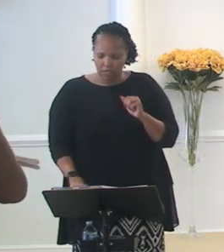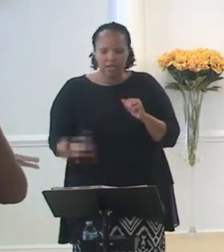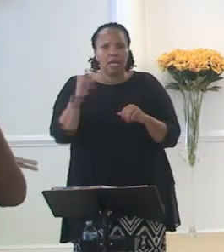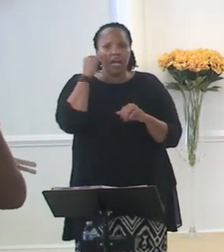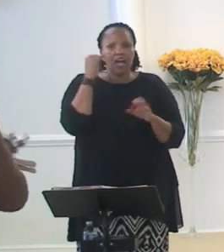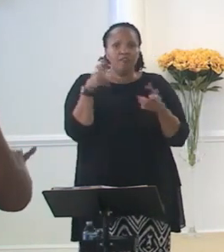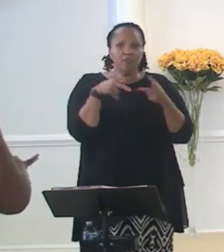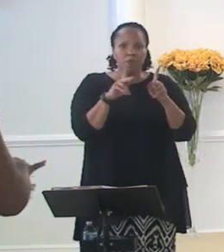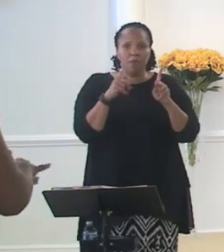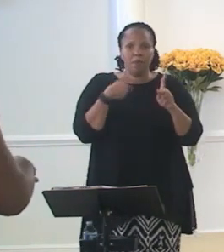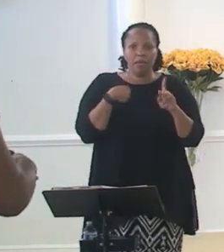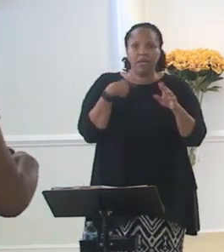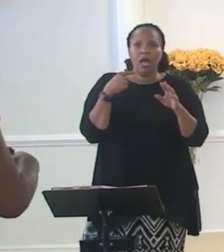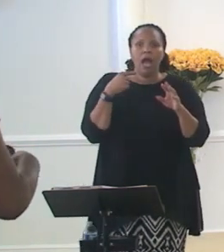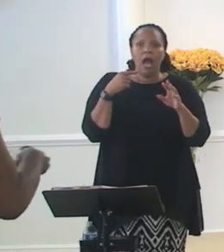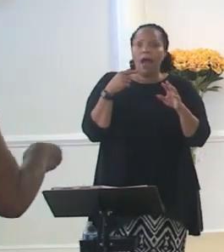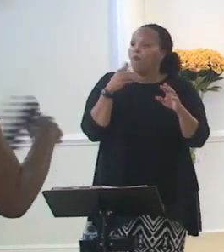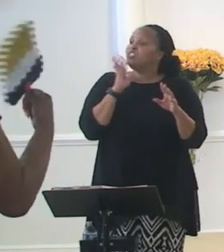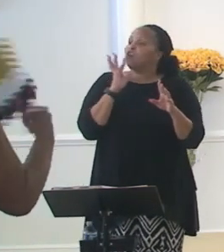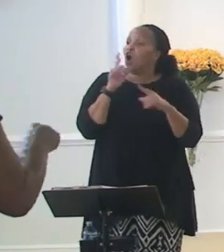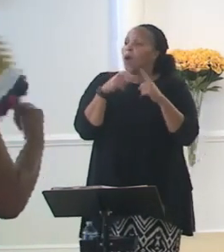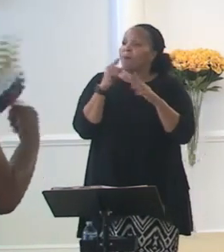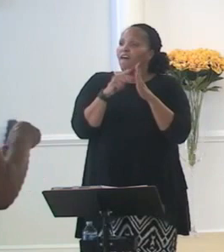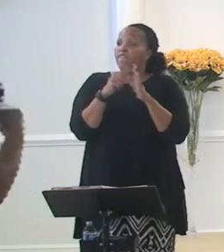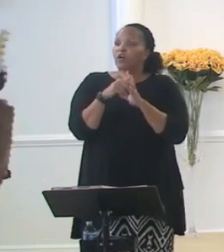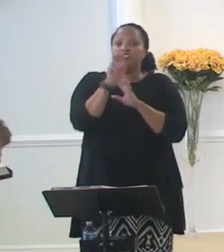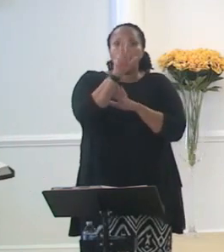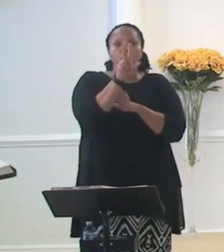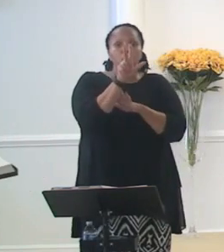I just work with verse 3b.